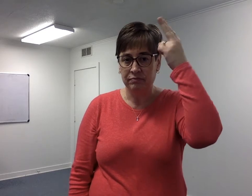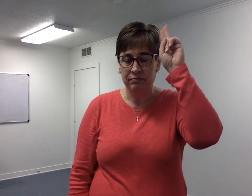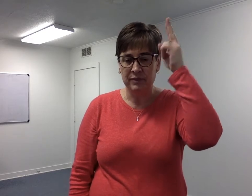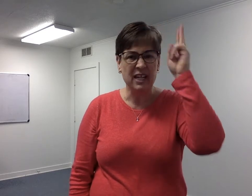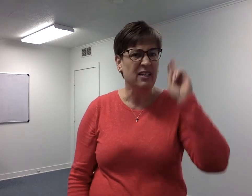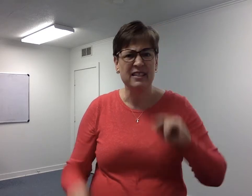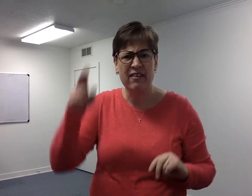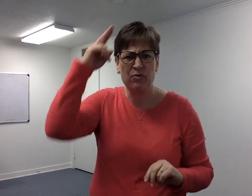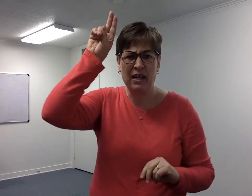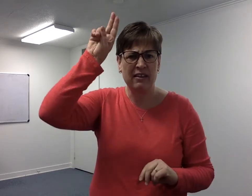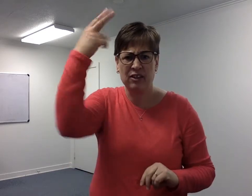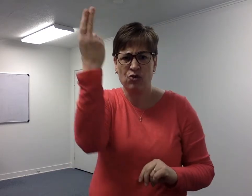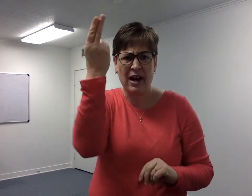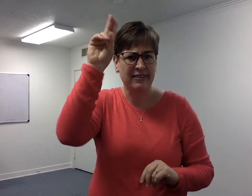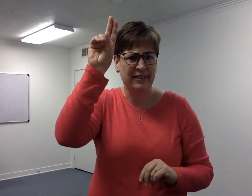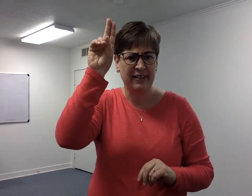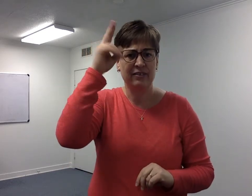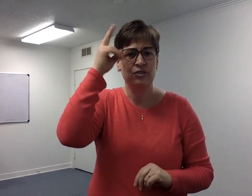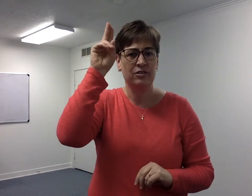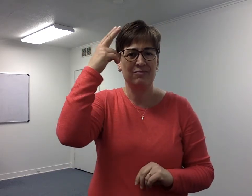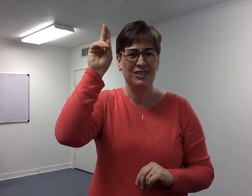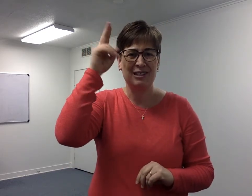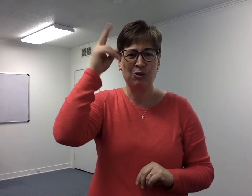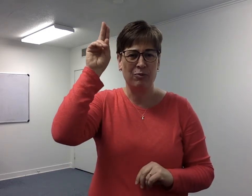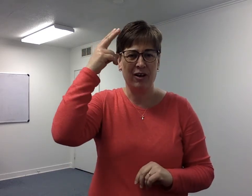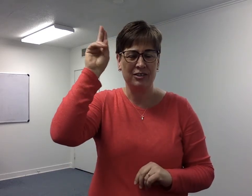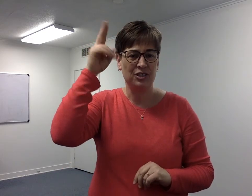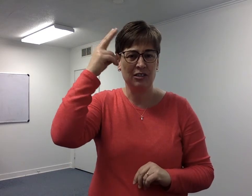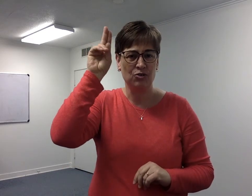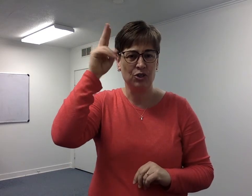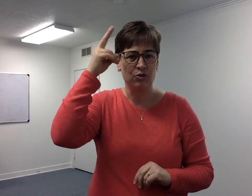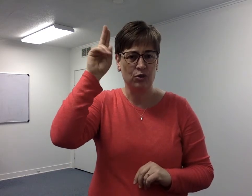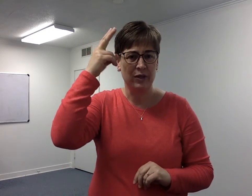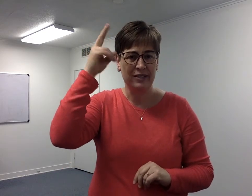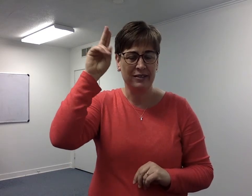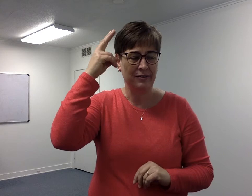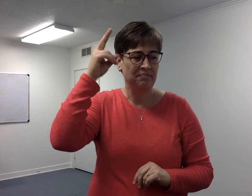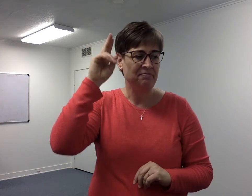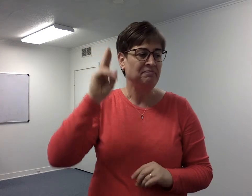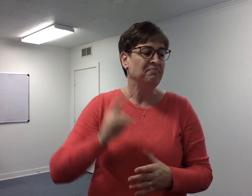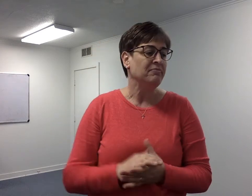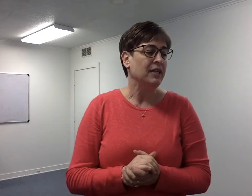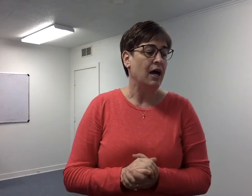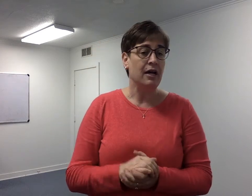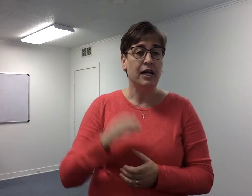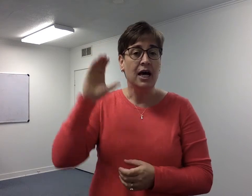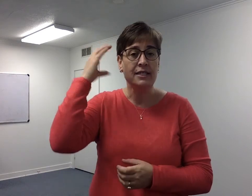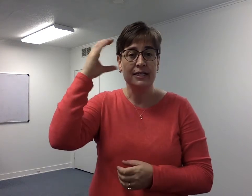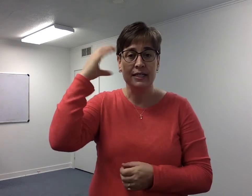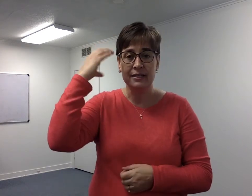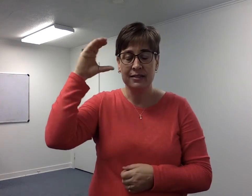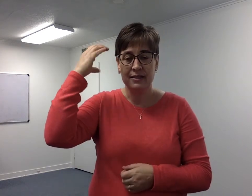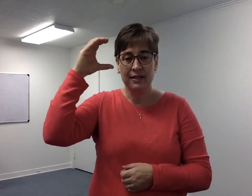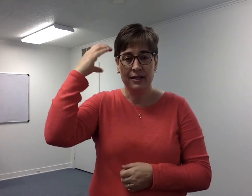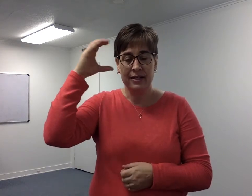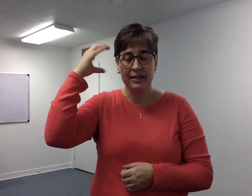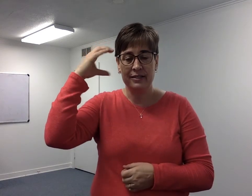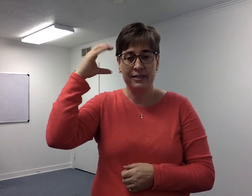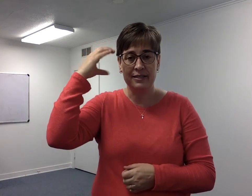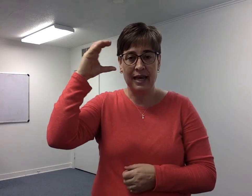And it doesn't have to be anything drastic. Just a little U twist. Cousin is the same